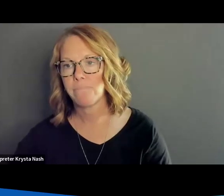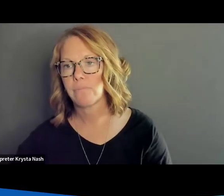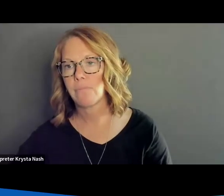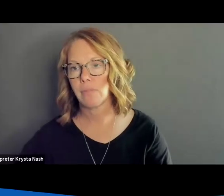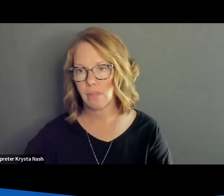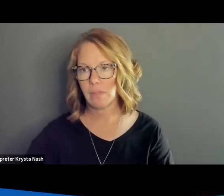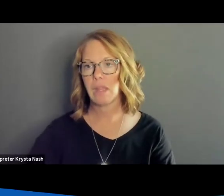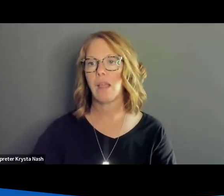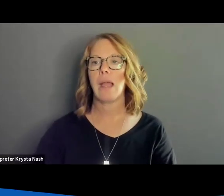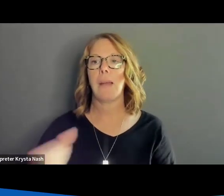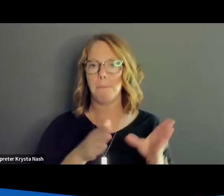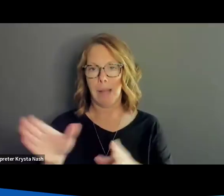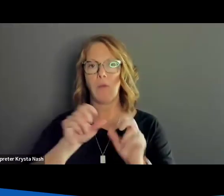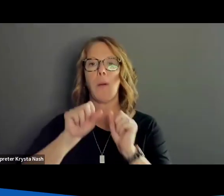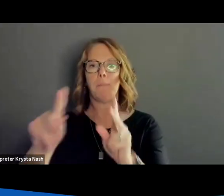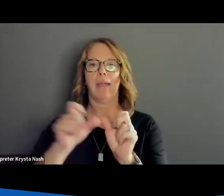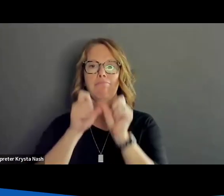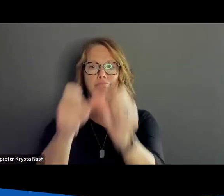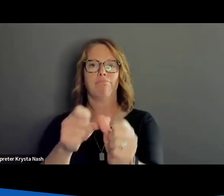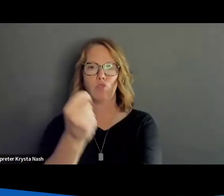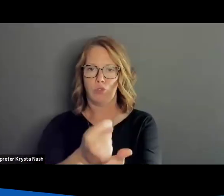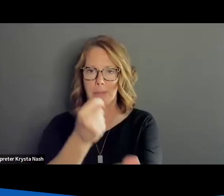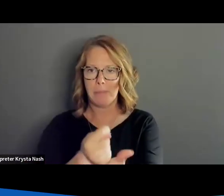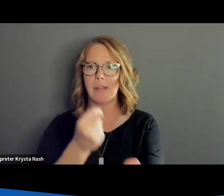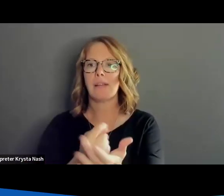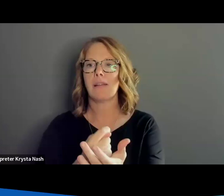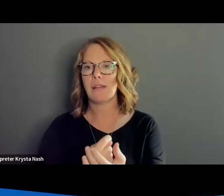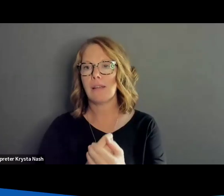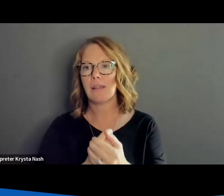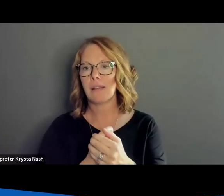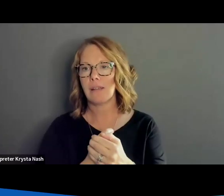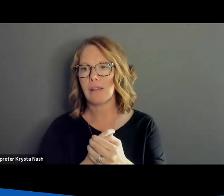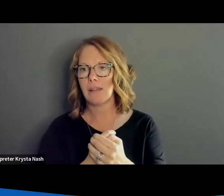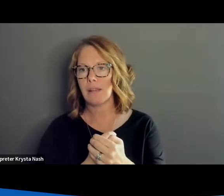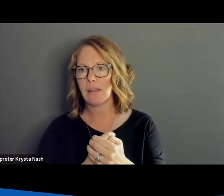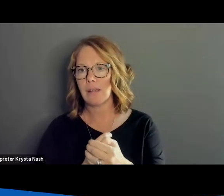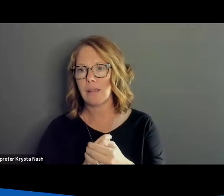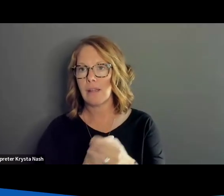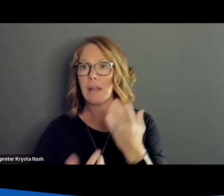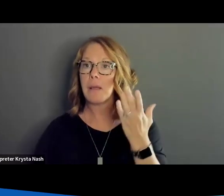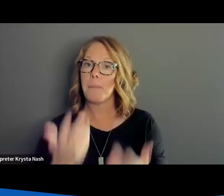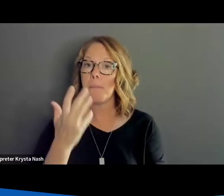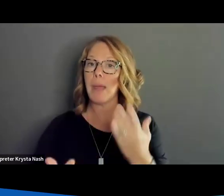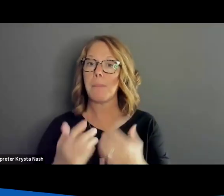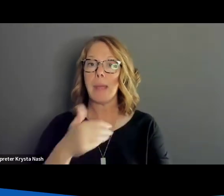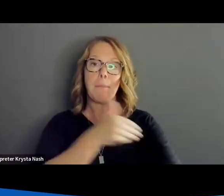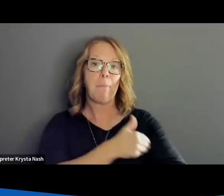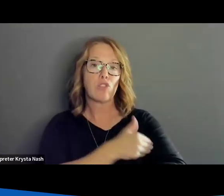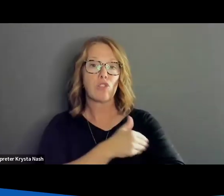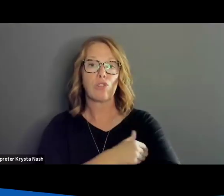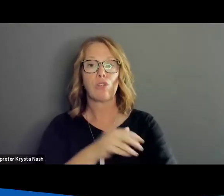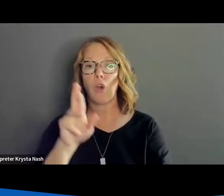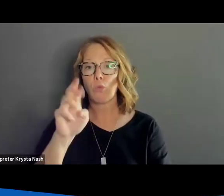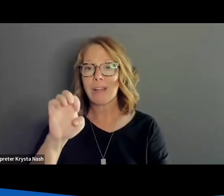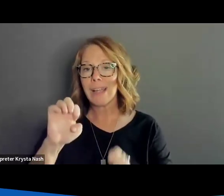he's going to go back and continue the treatment. And he thinks maybe if he does some muscle reeducation and maybe